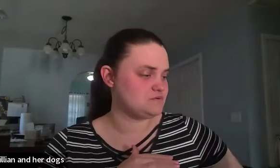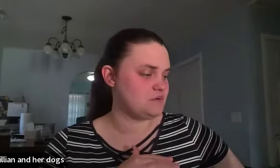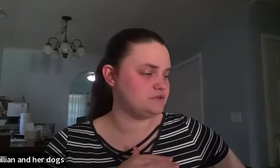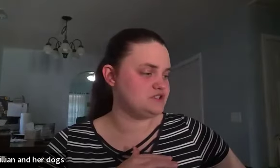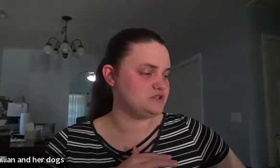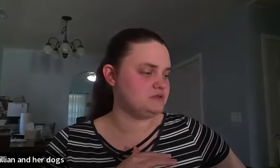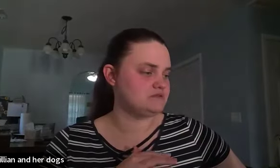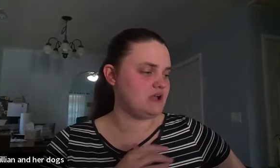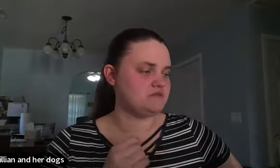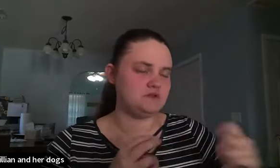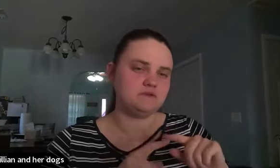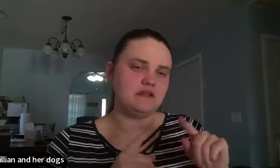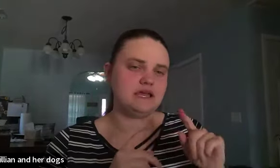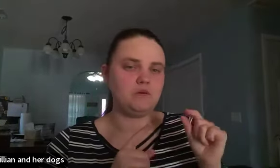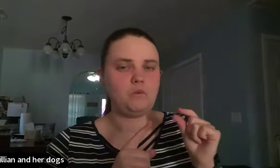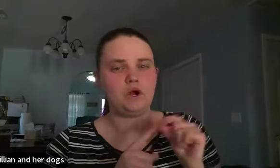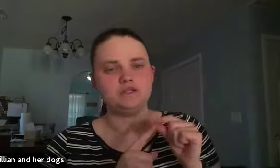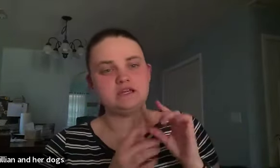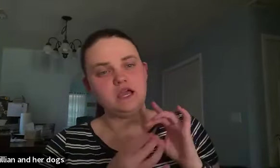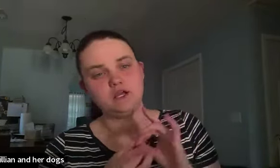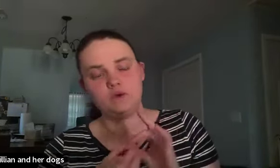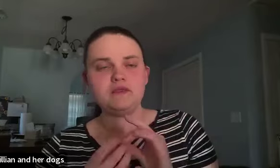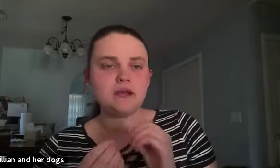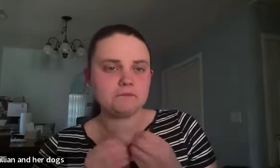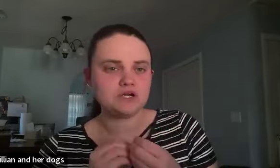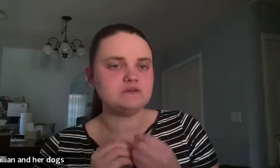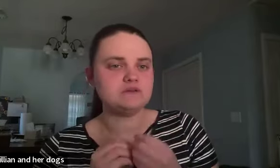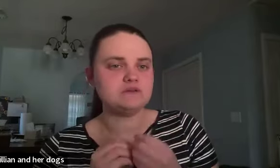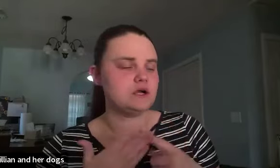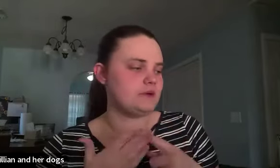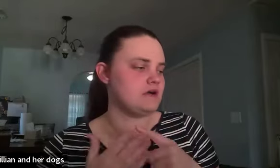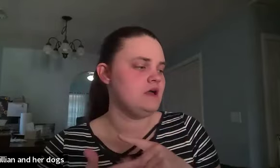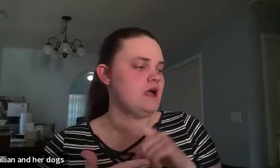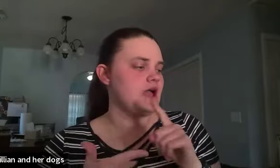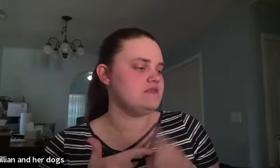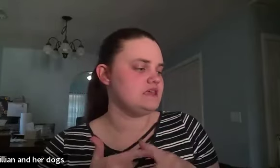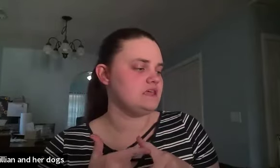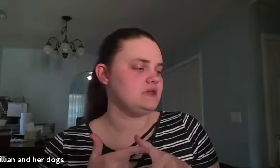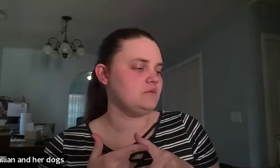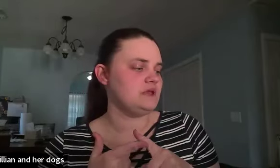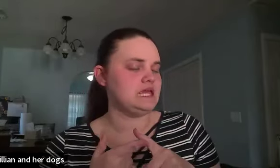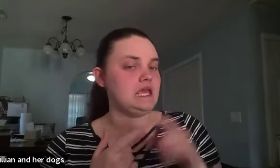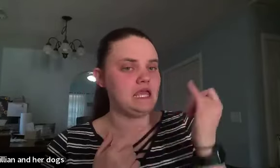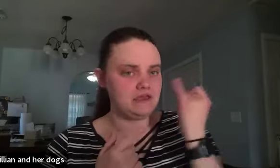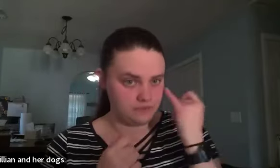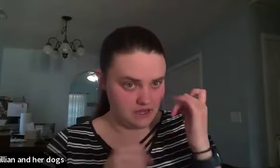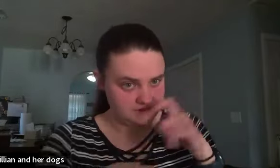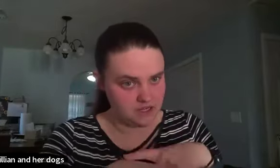Afterwards, what we'll do is we have a few different like words that kind of go with numbers that we're going to talk about. And then if we have